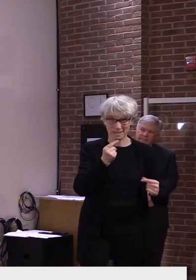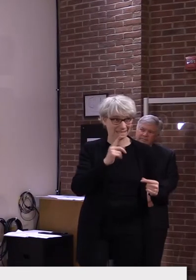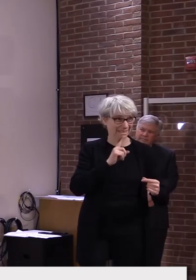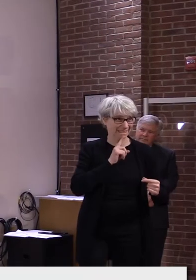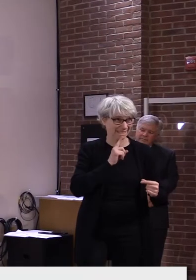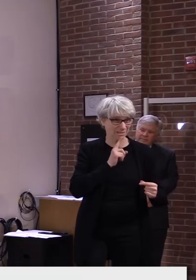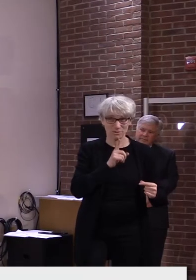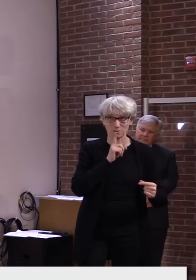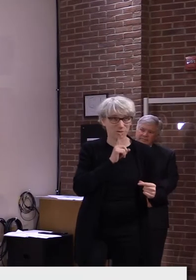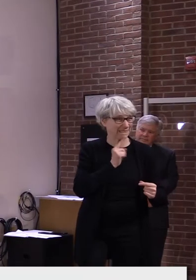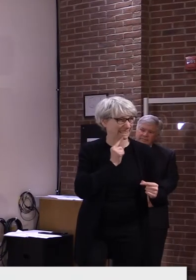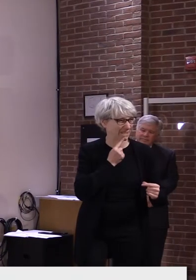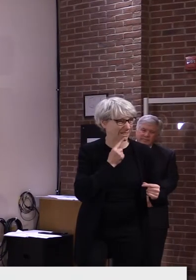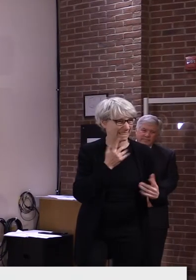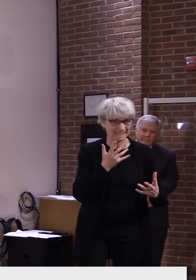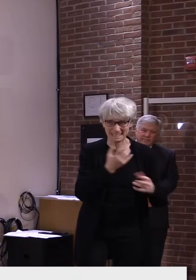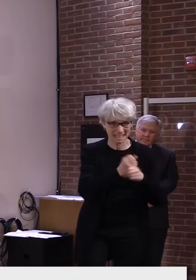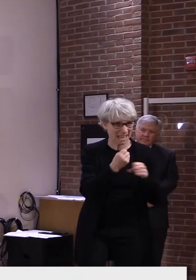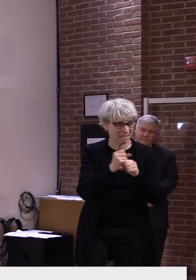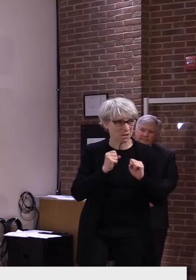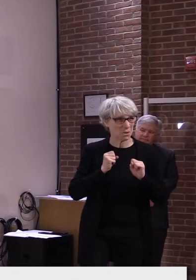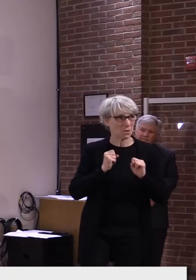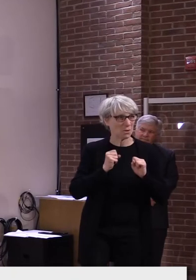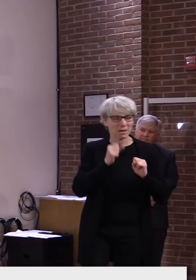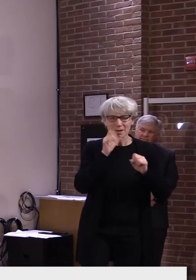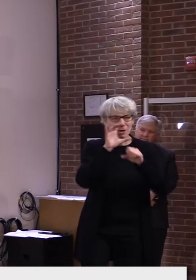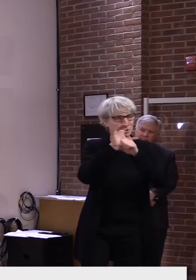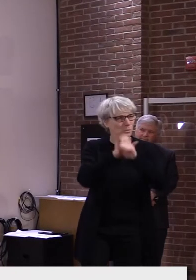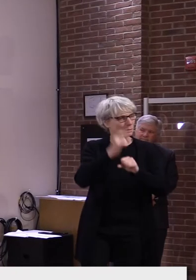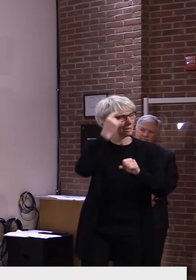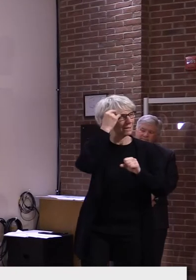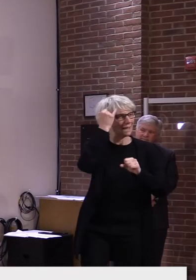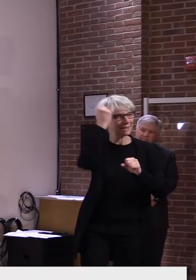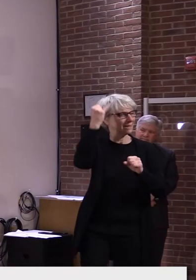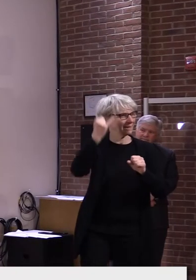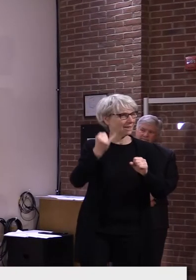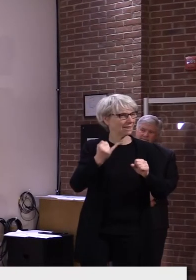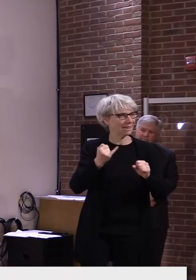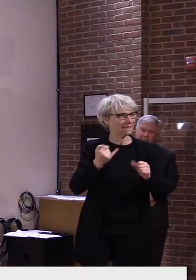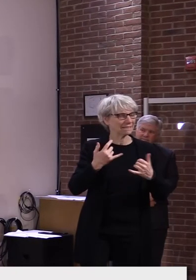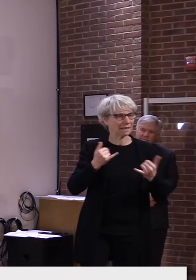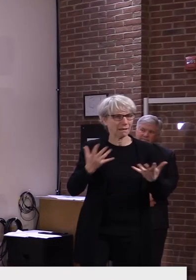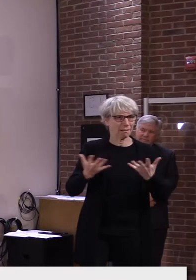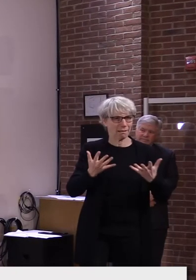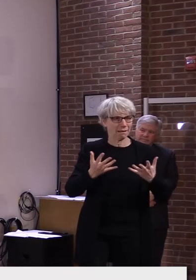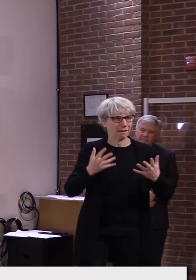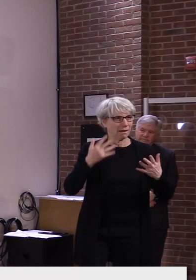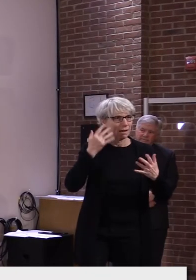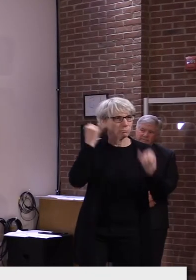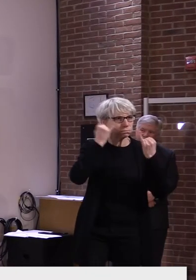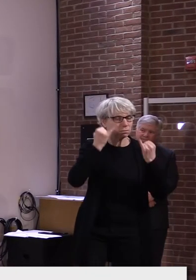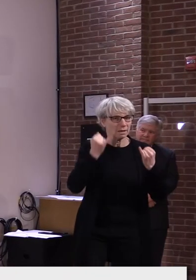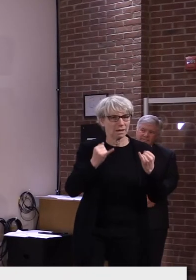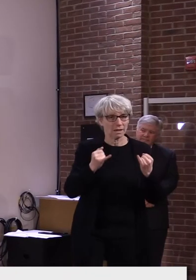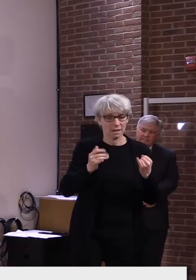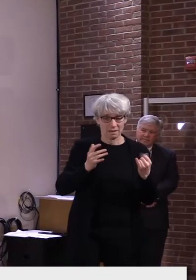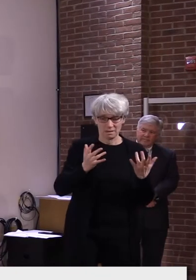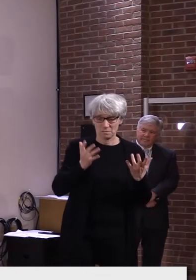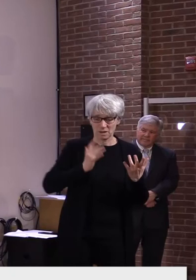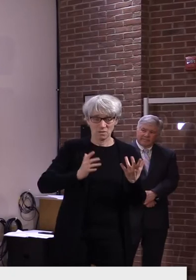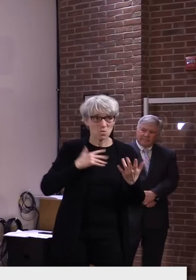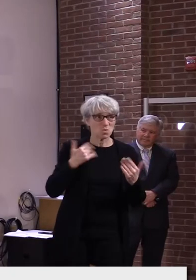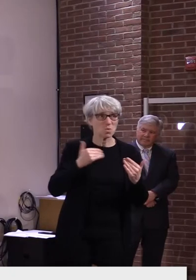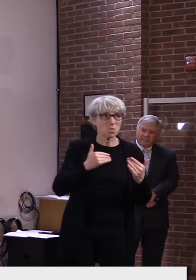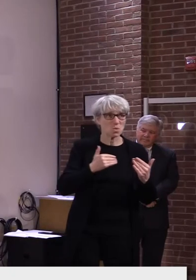sudden down to very modest numbers of cases every day, that we're almost at 80% vaccine,